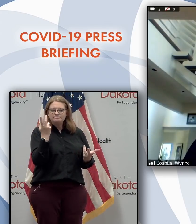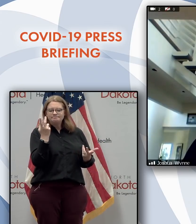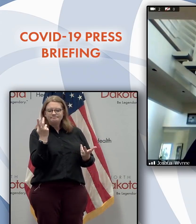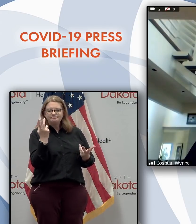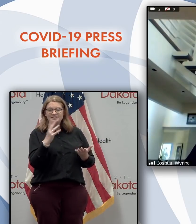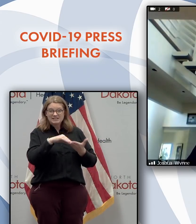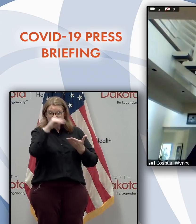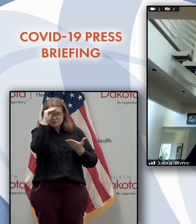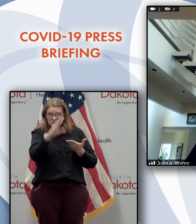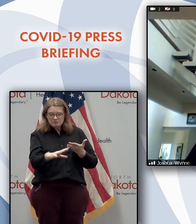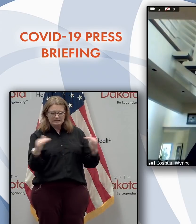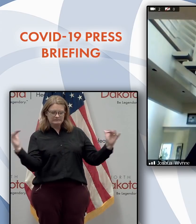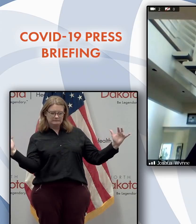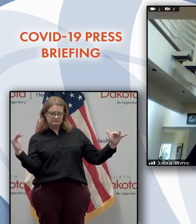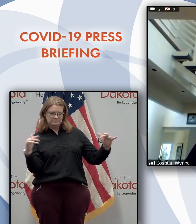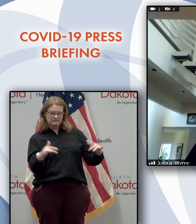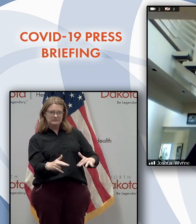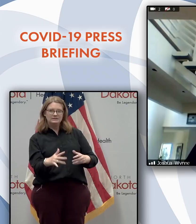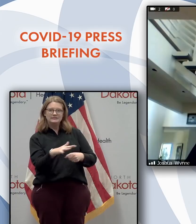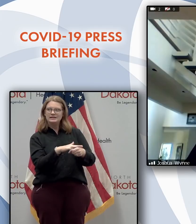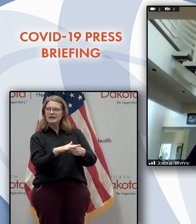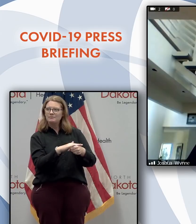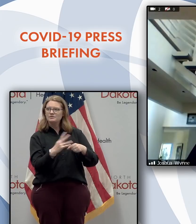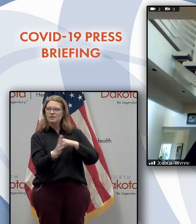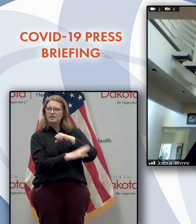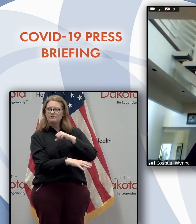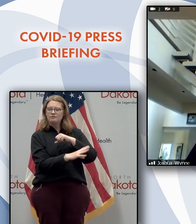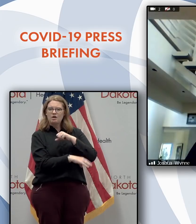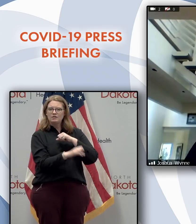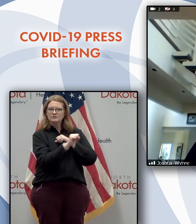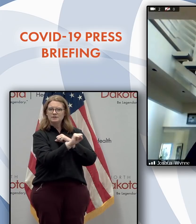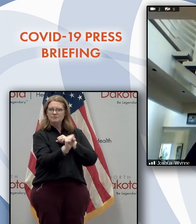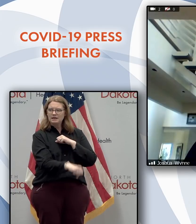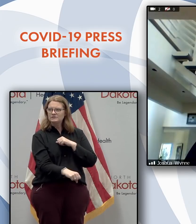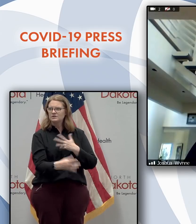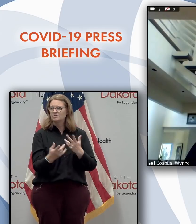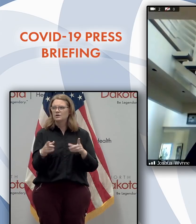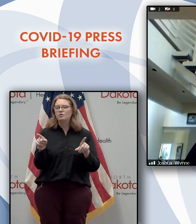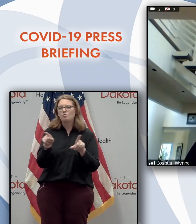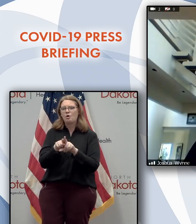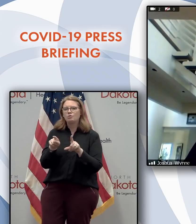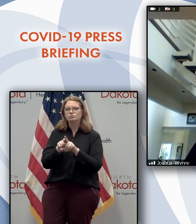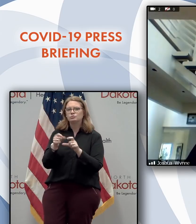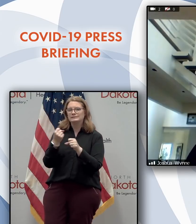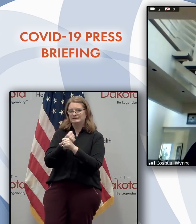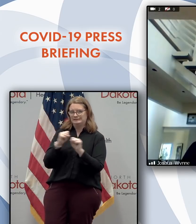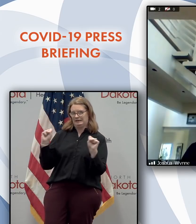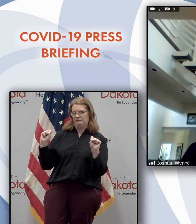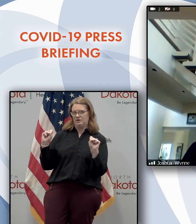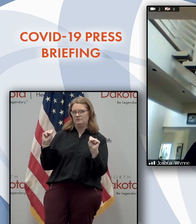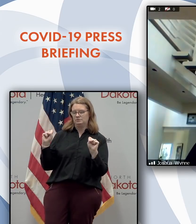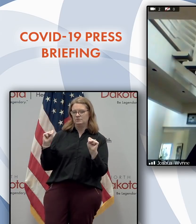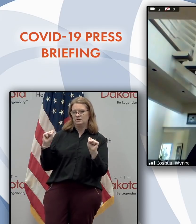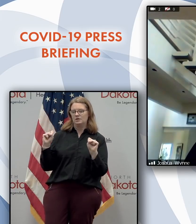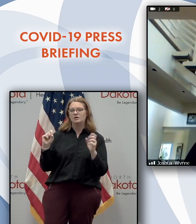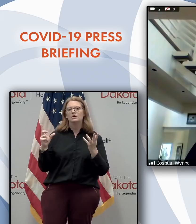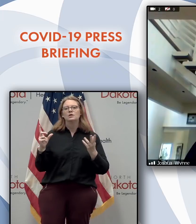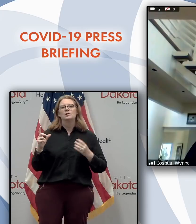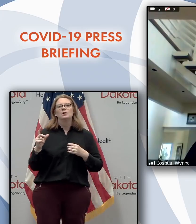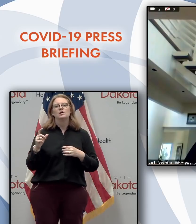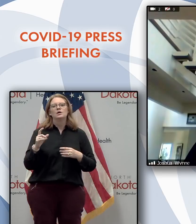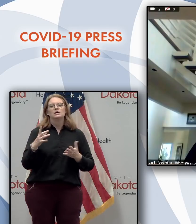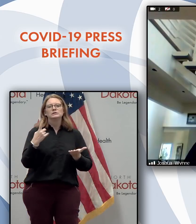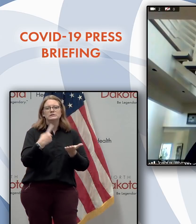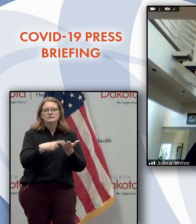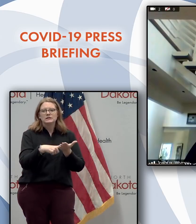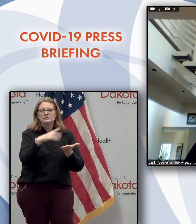back to campus for the fall semester, and number two, to do that as safely as possible. We know from talking to